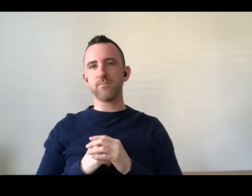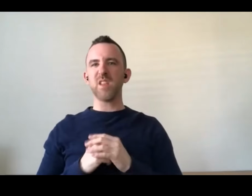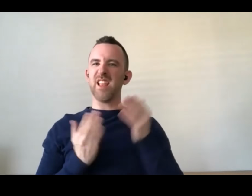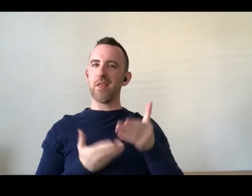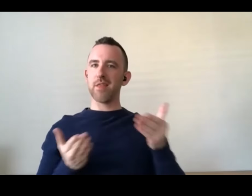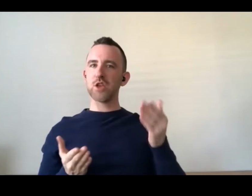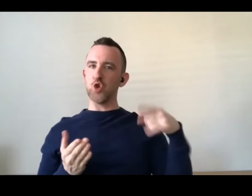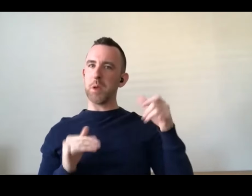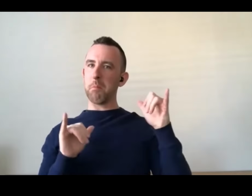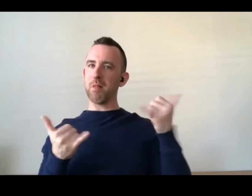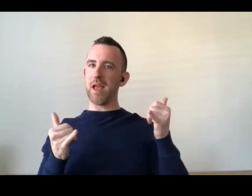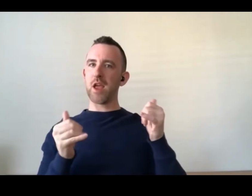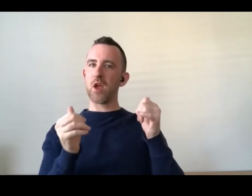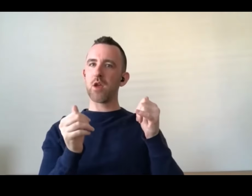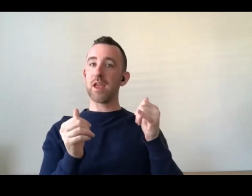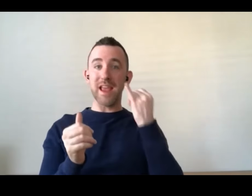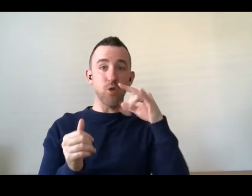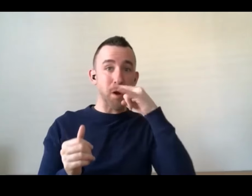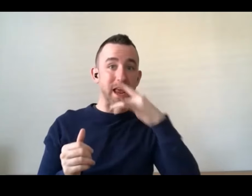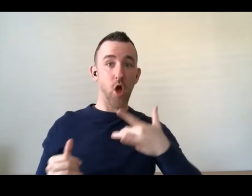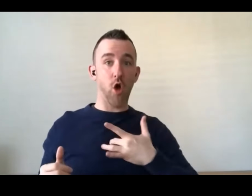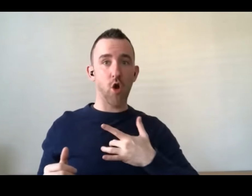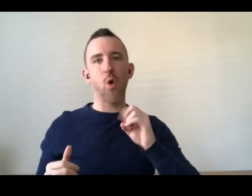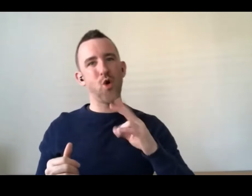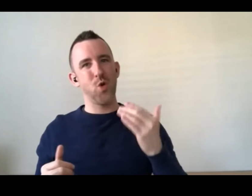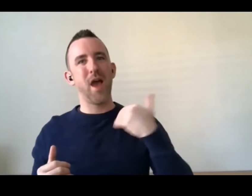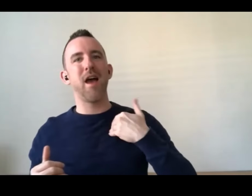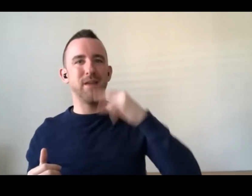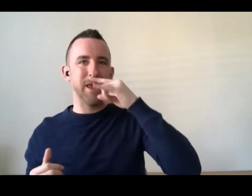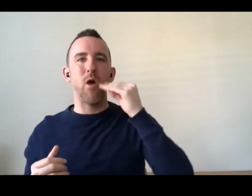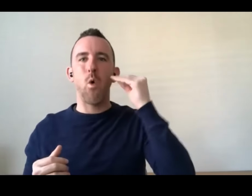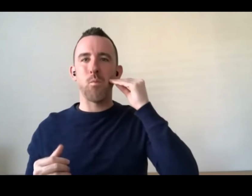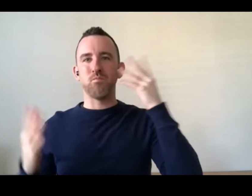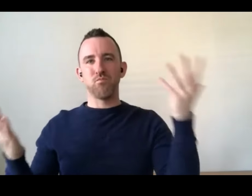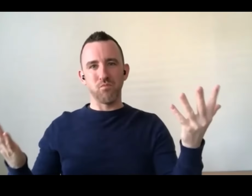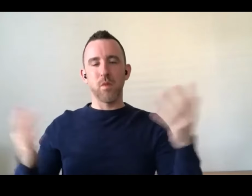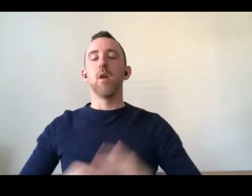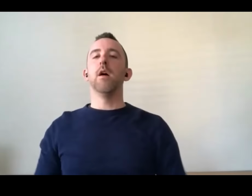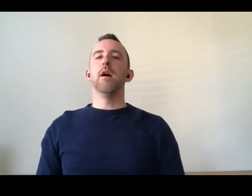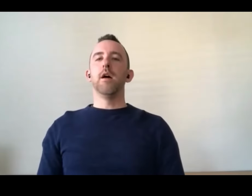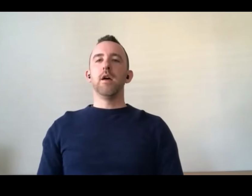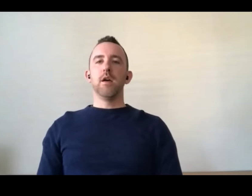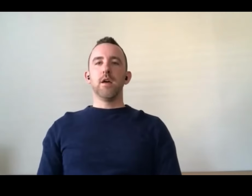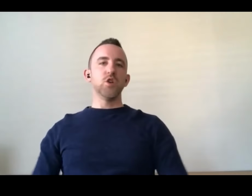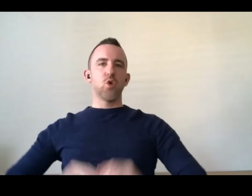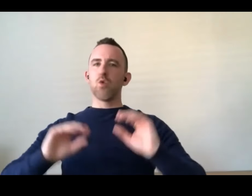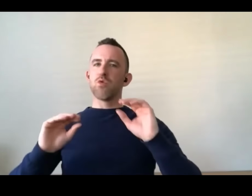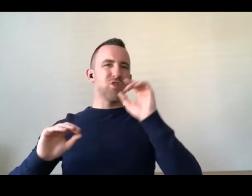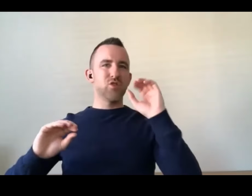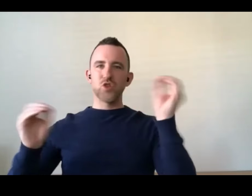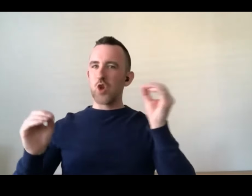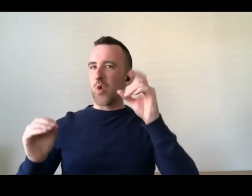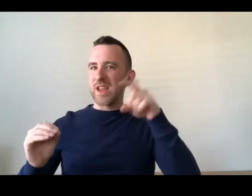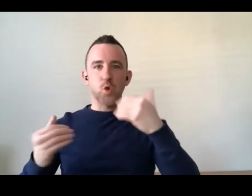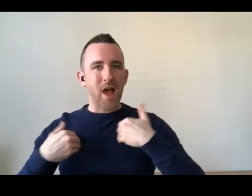you can play, whether you're a kid at heart or you have a kid at home. So there is no need to have children